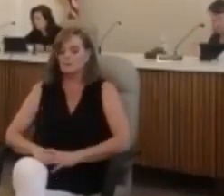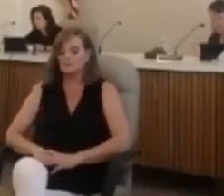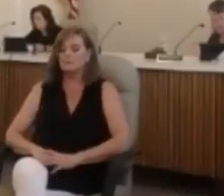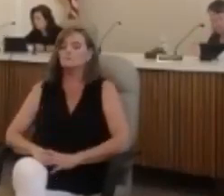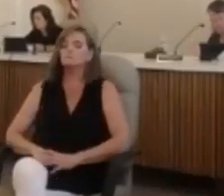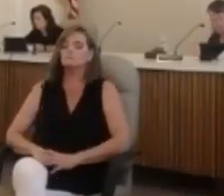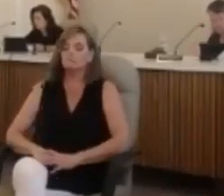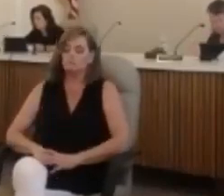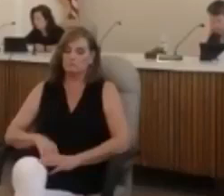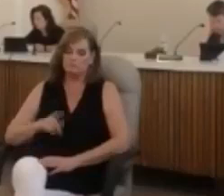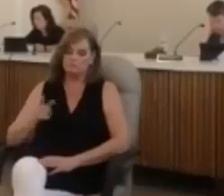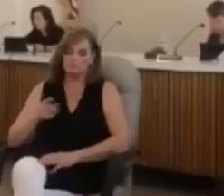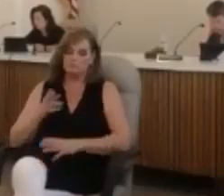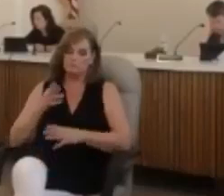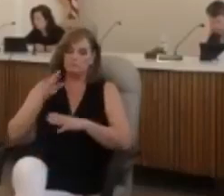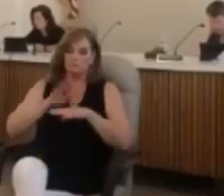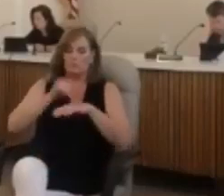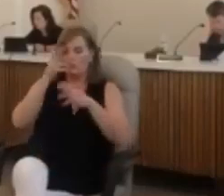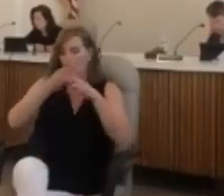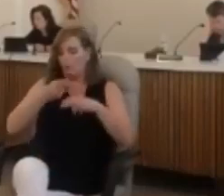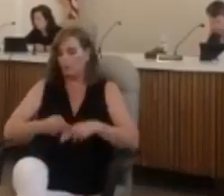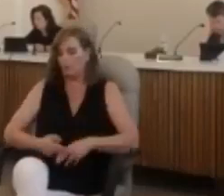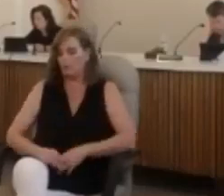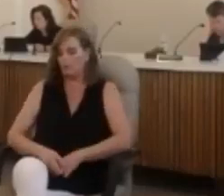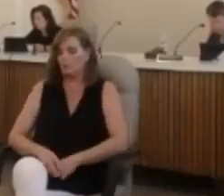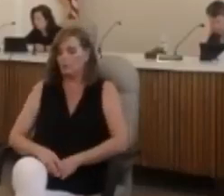Hearing none, please call the roll.